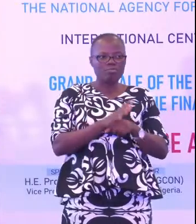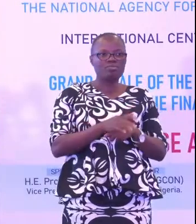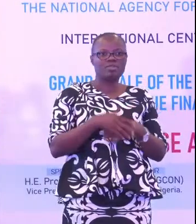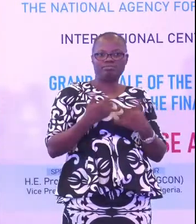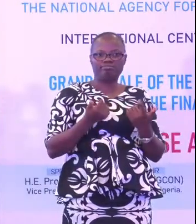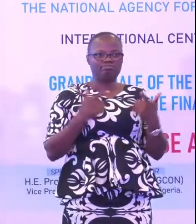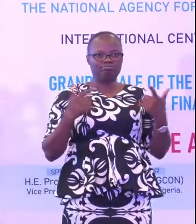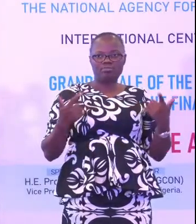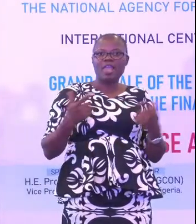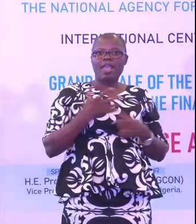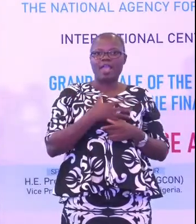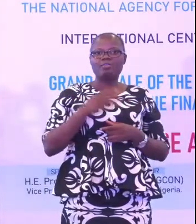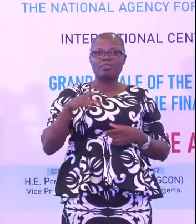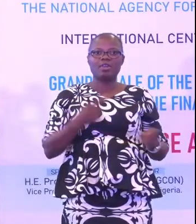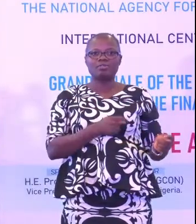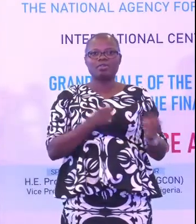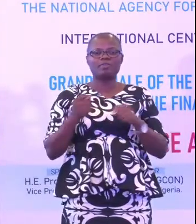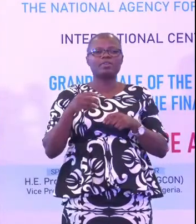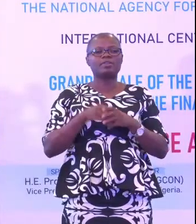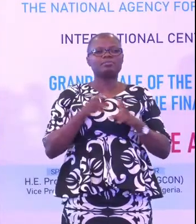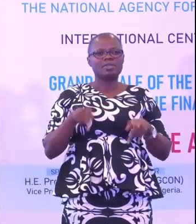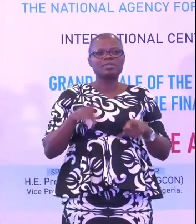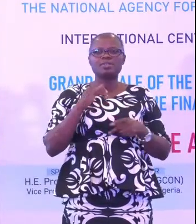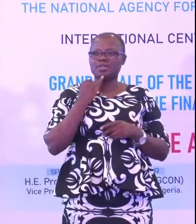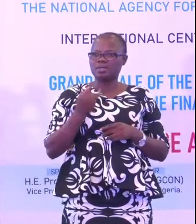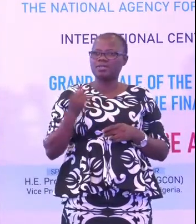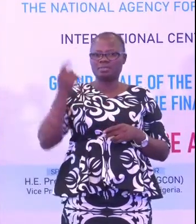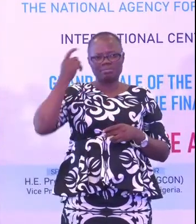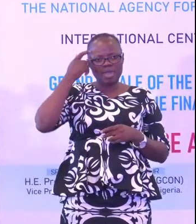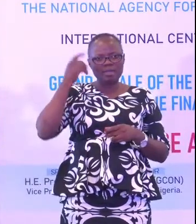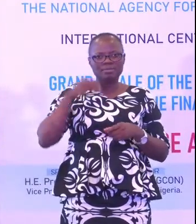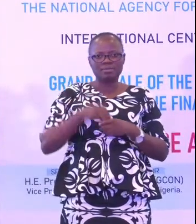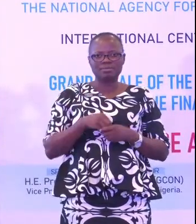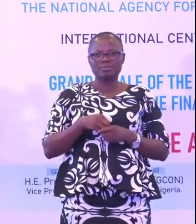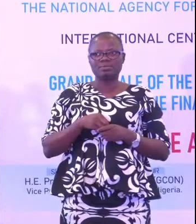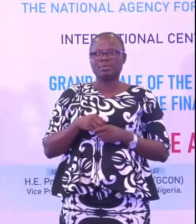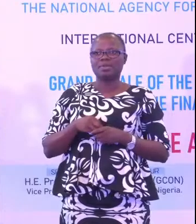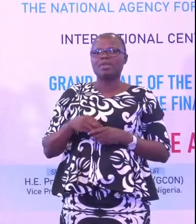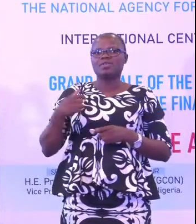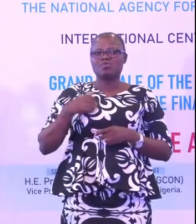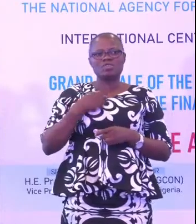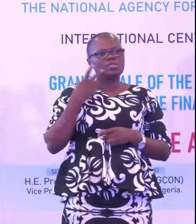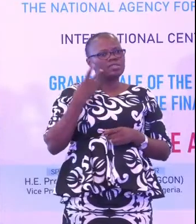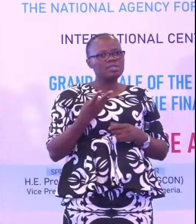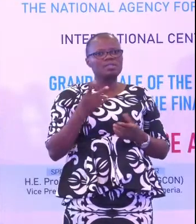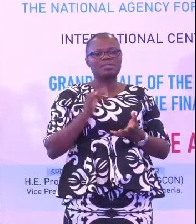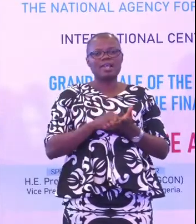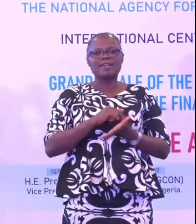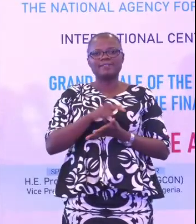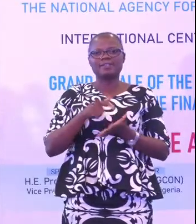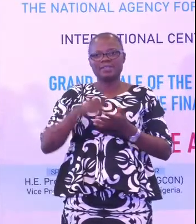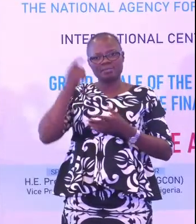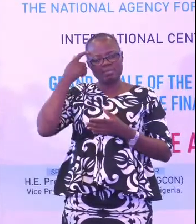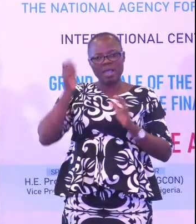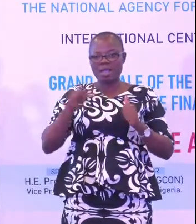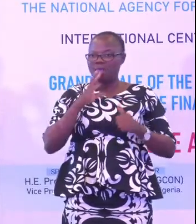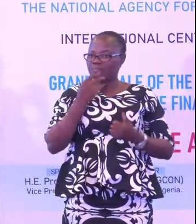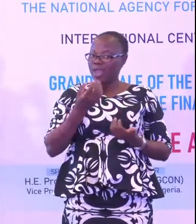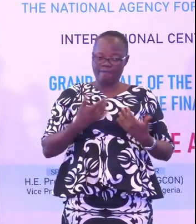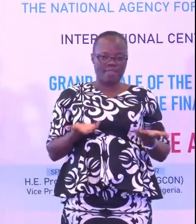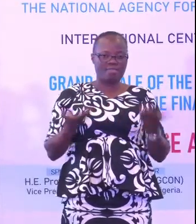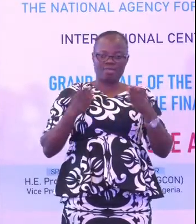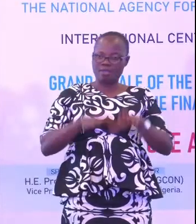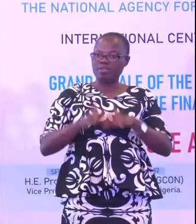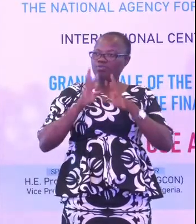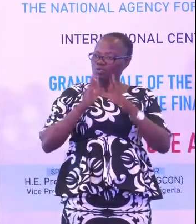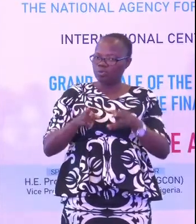lies. All the trafficker wants to do is line their own profits. We see that these lies can have deadly results,